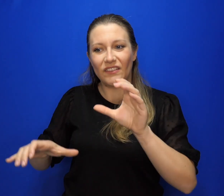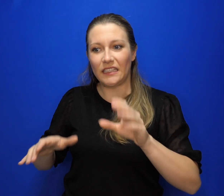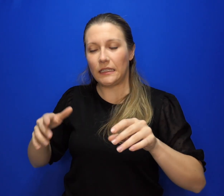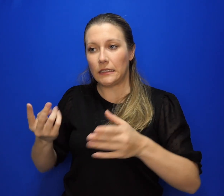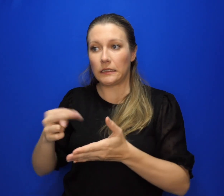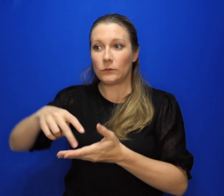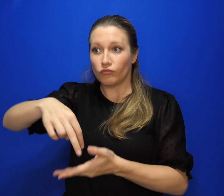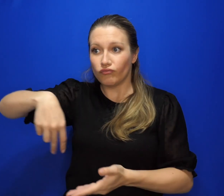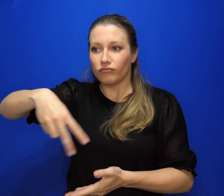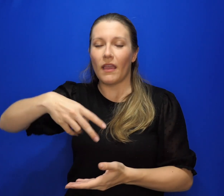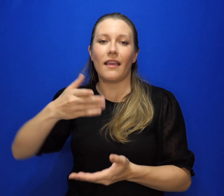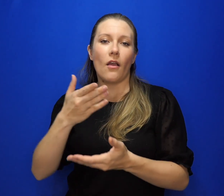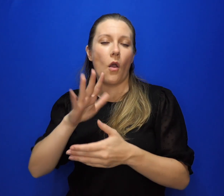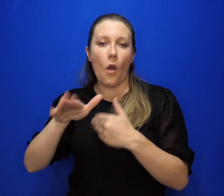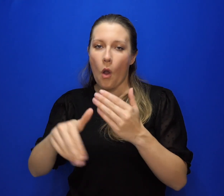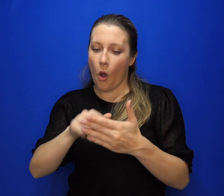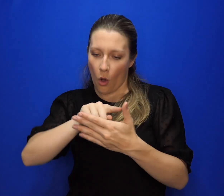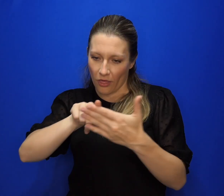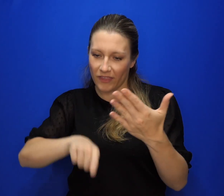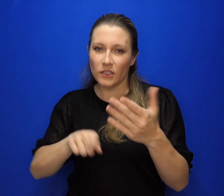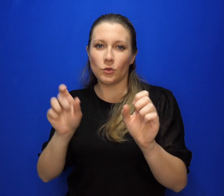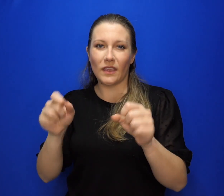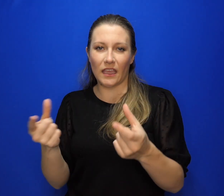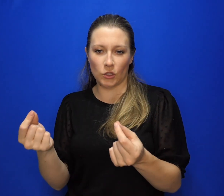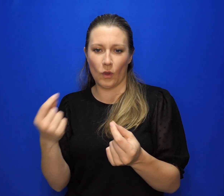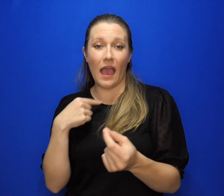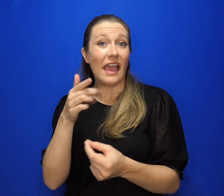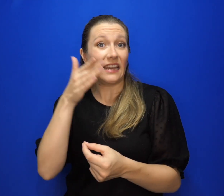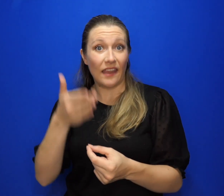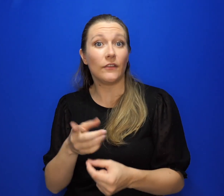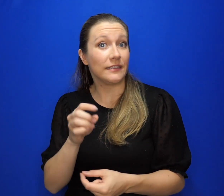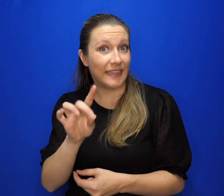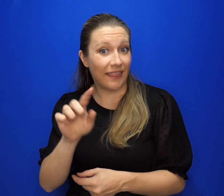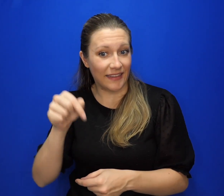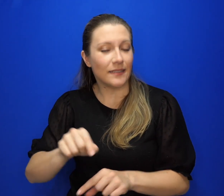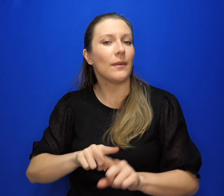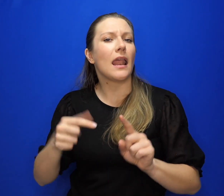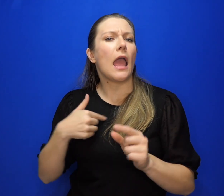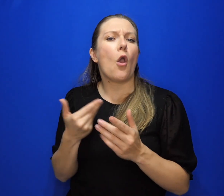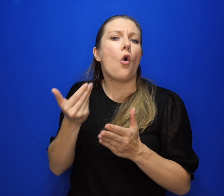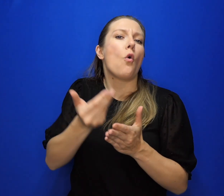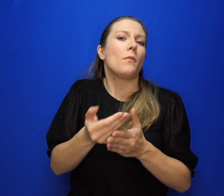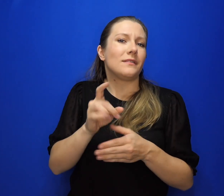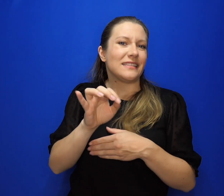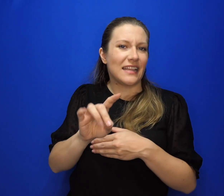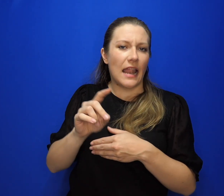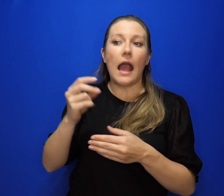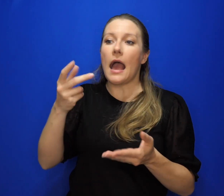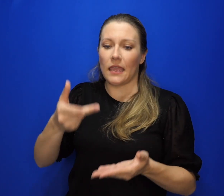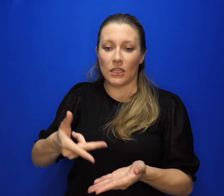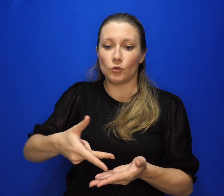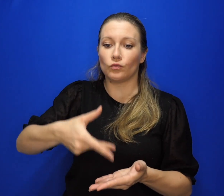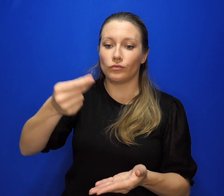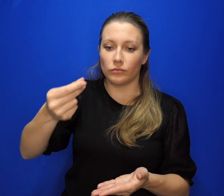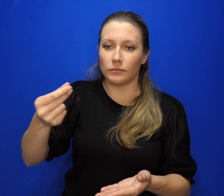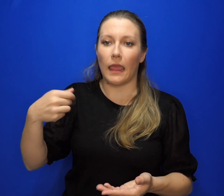did it, but I almost did it. I drew it up and I had it in my hand. And I don't know